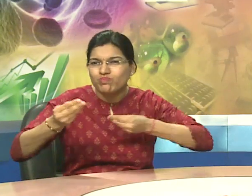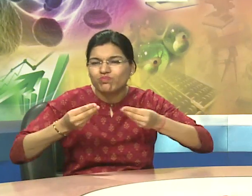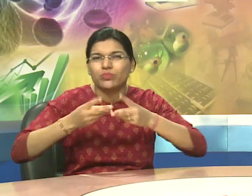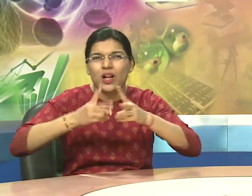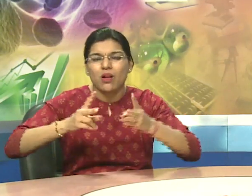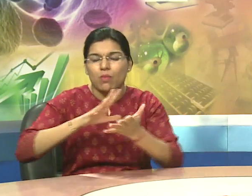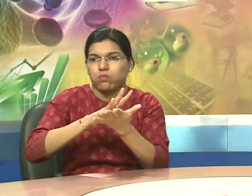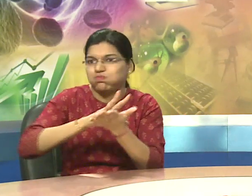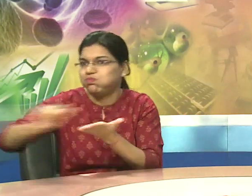landslide,